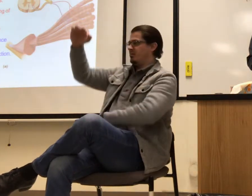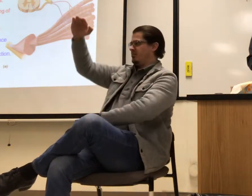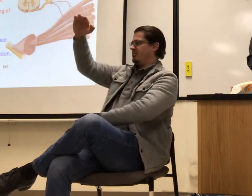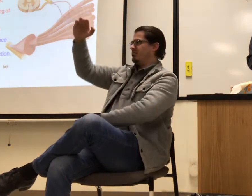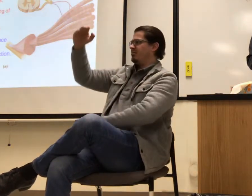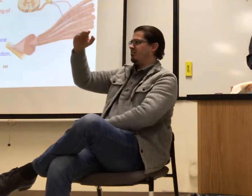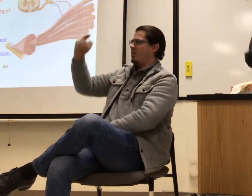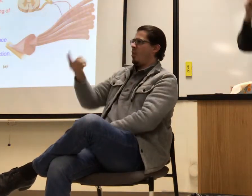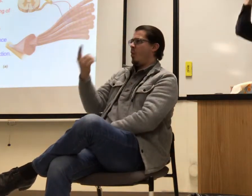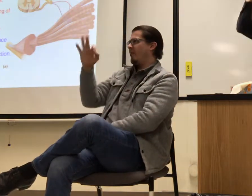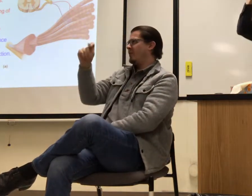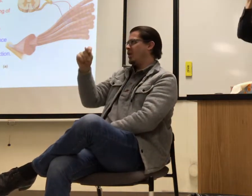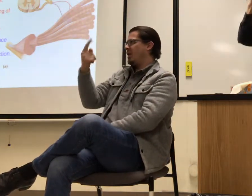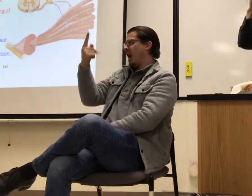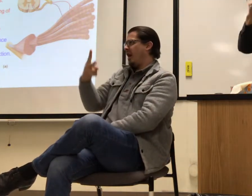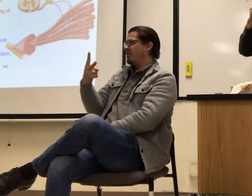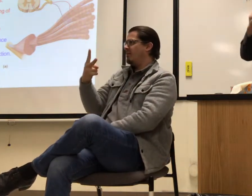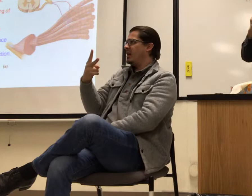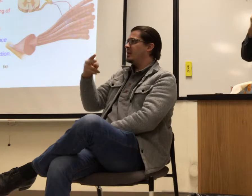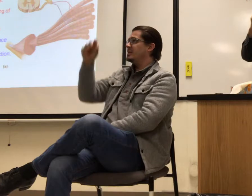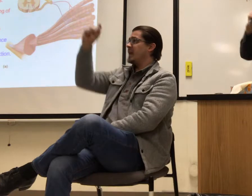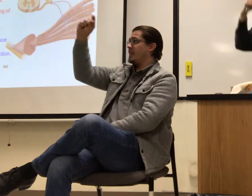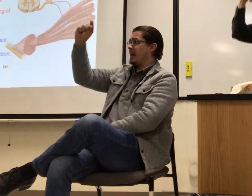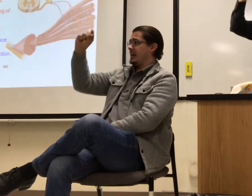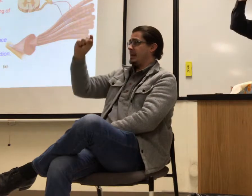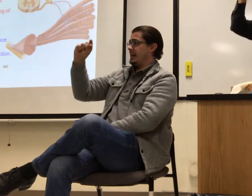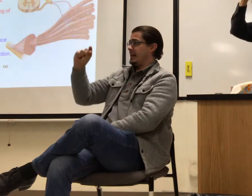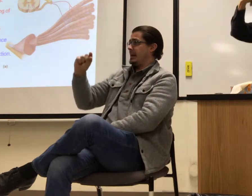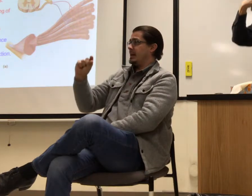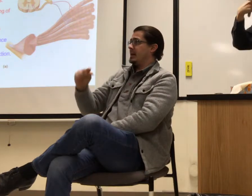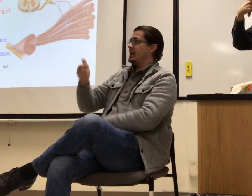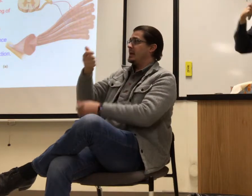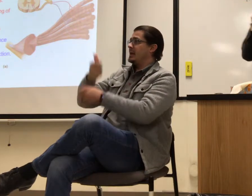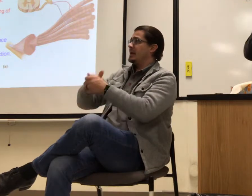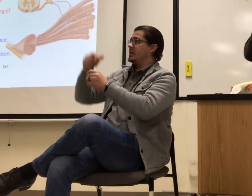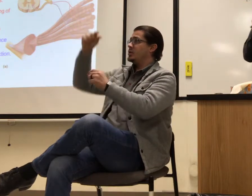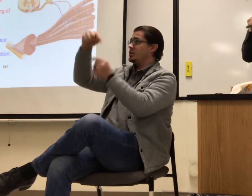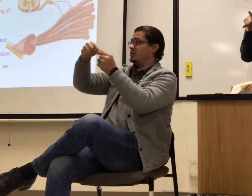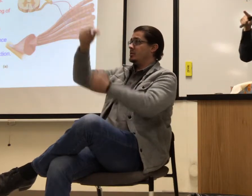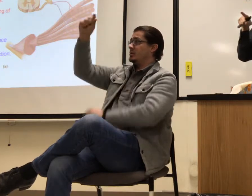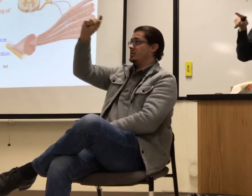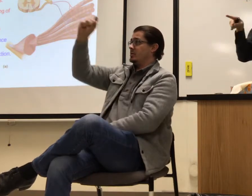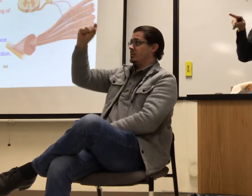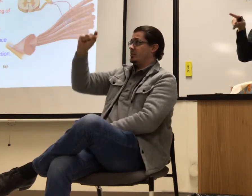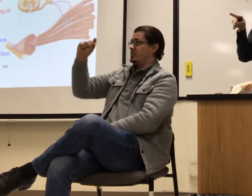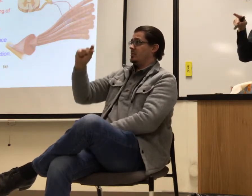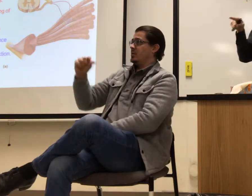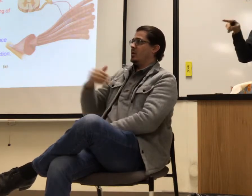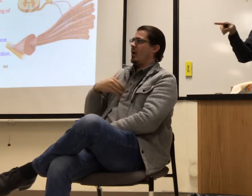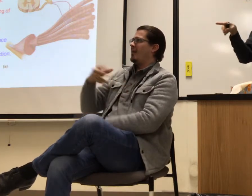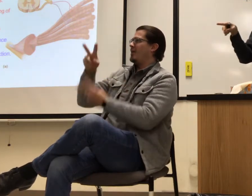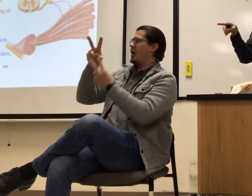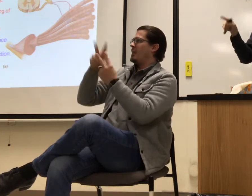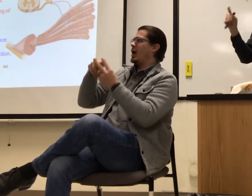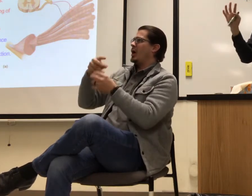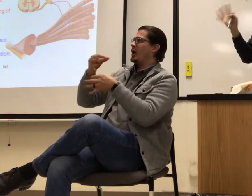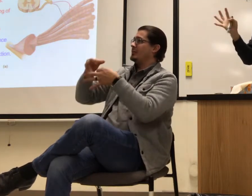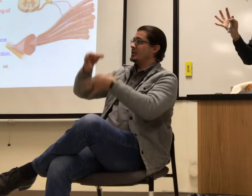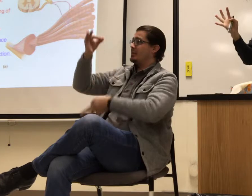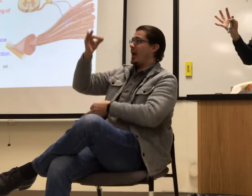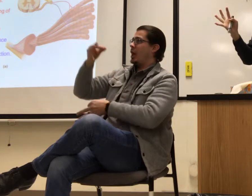half. And it's a segmented cord. And at each segment, you issue a pair of spinal nerves that come off the